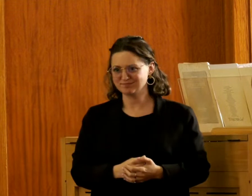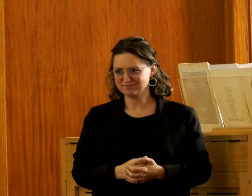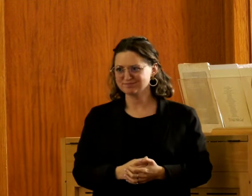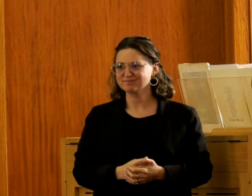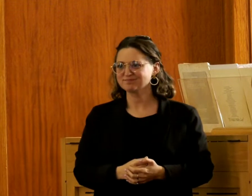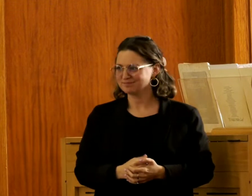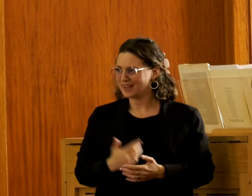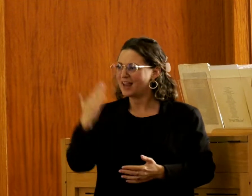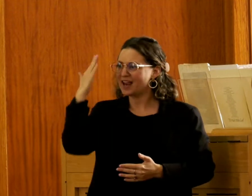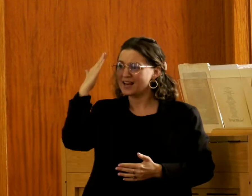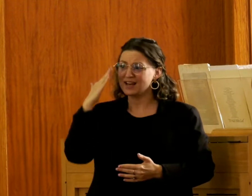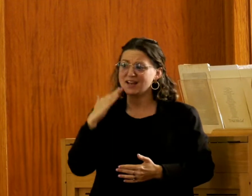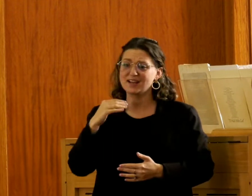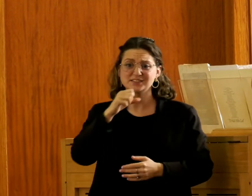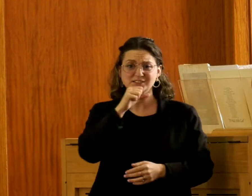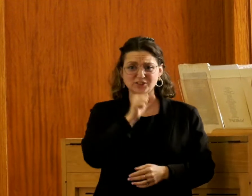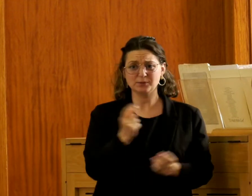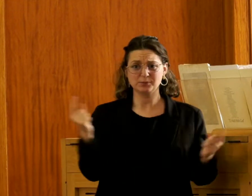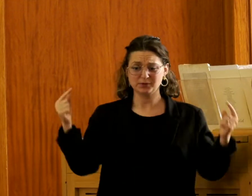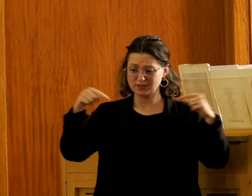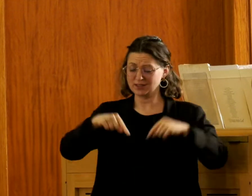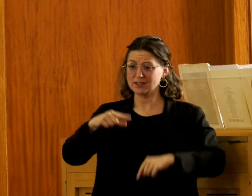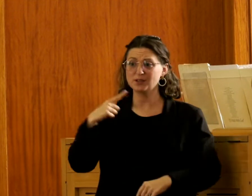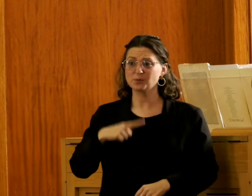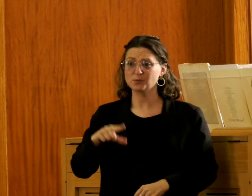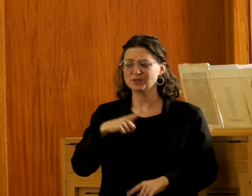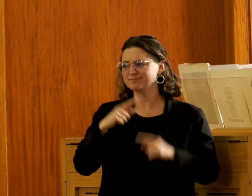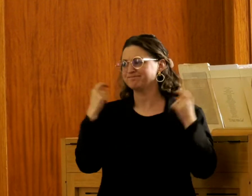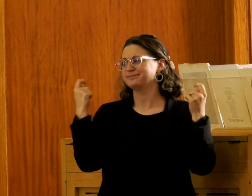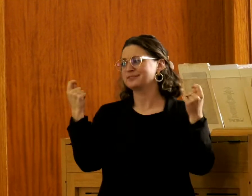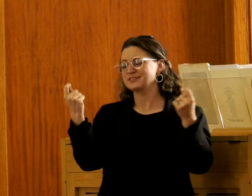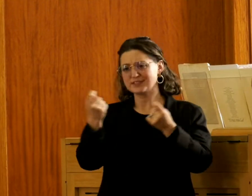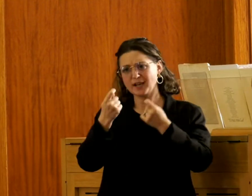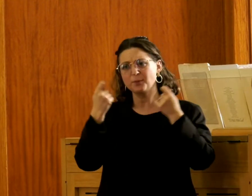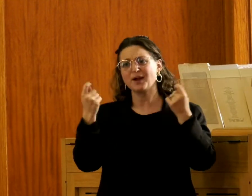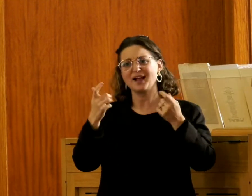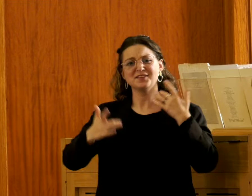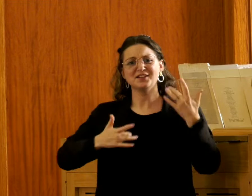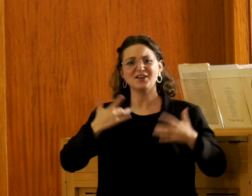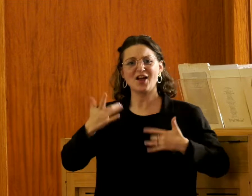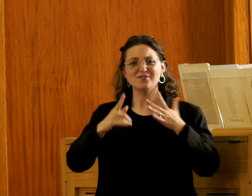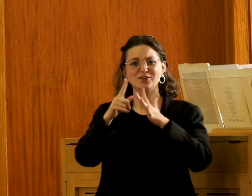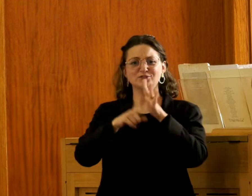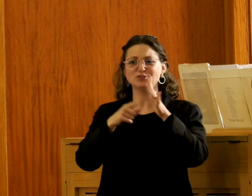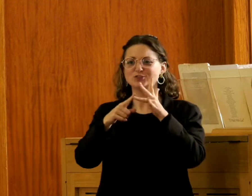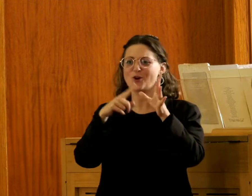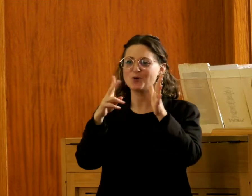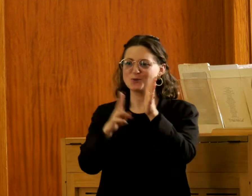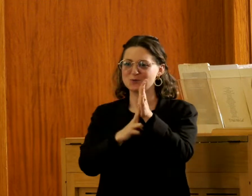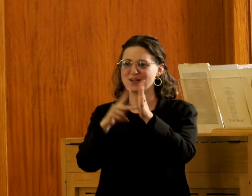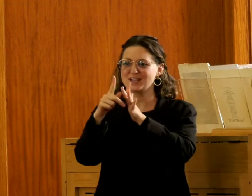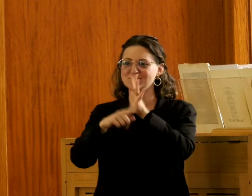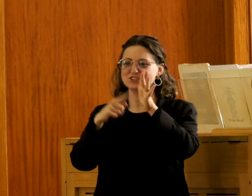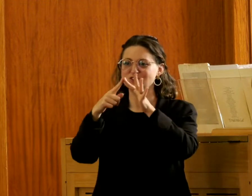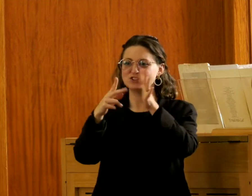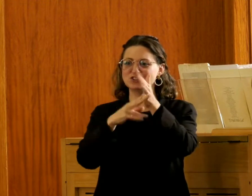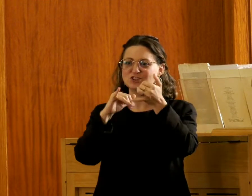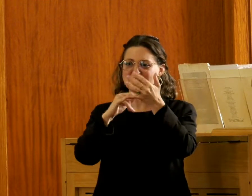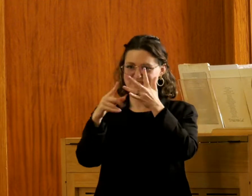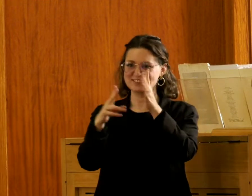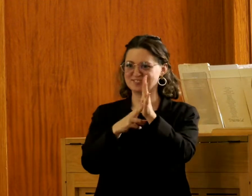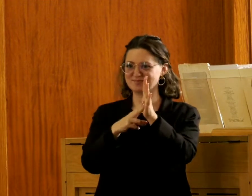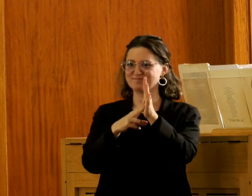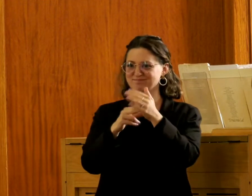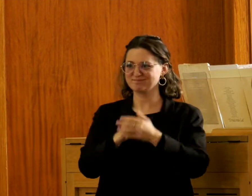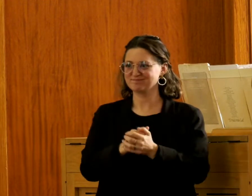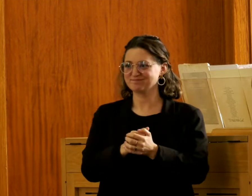Ladies and gentlemen, we are here today to celebrate the life of Joan Jensen. With me